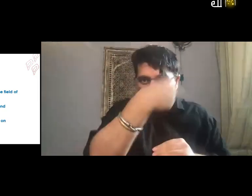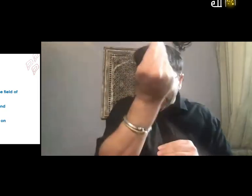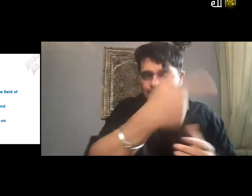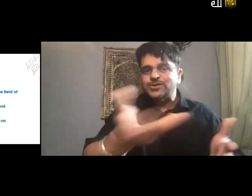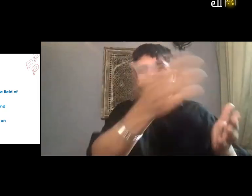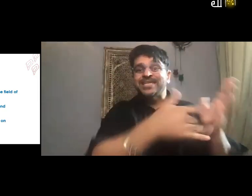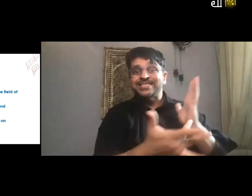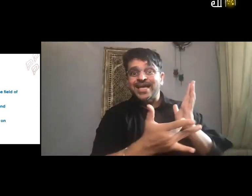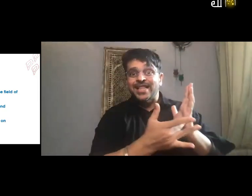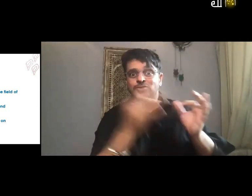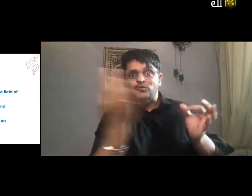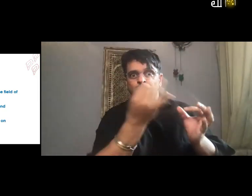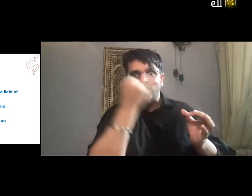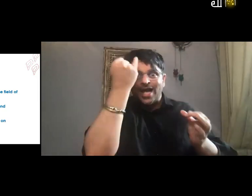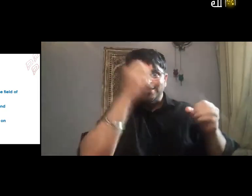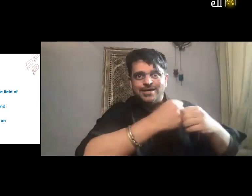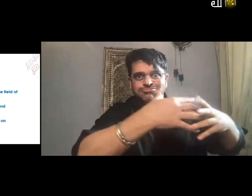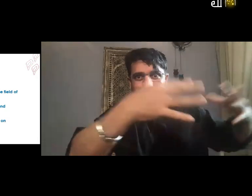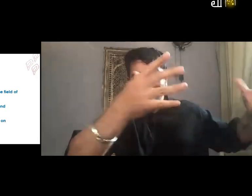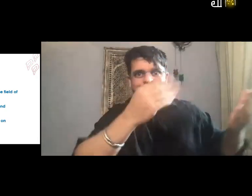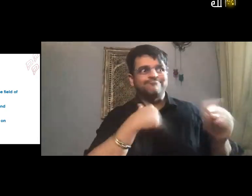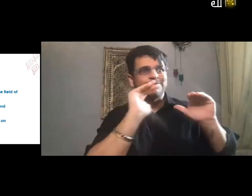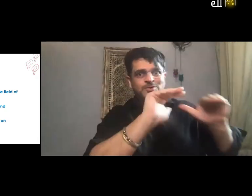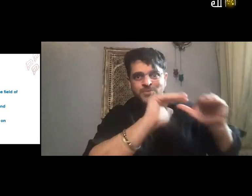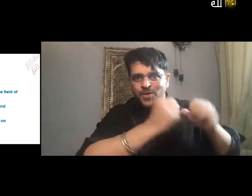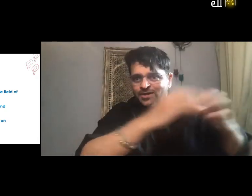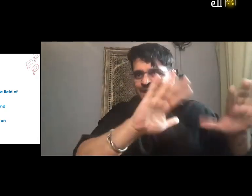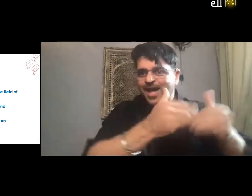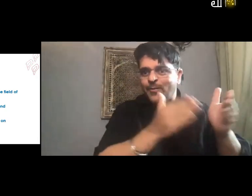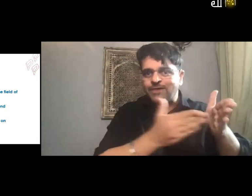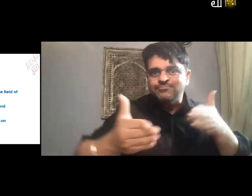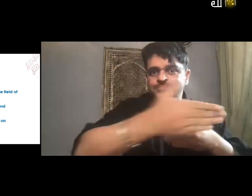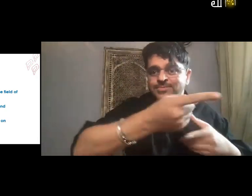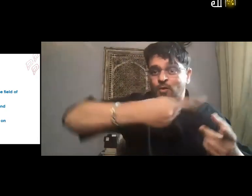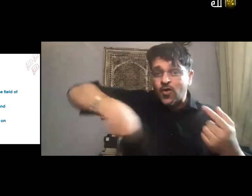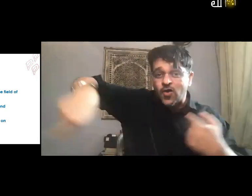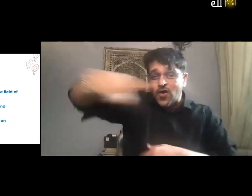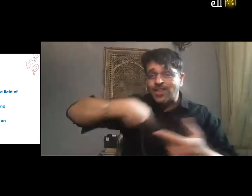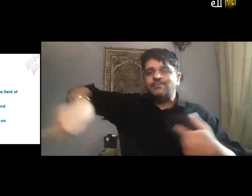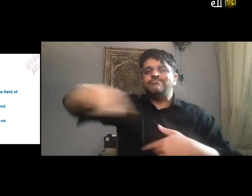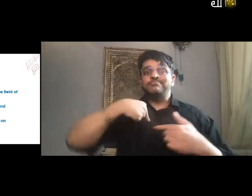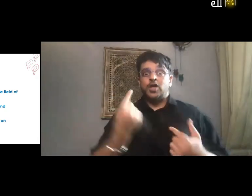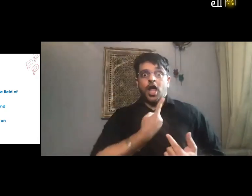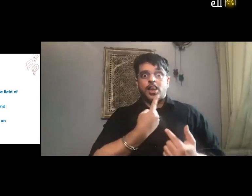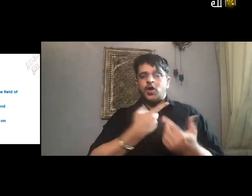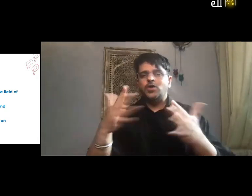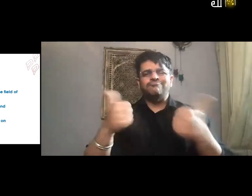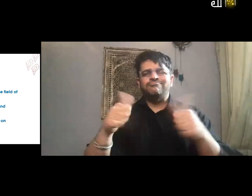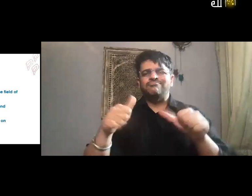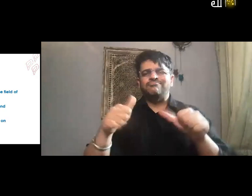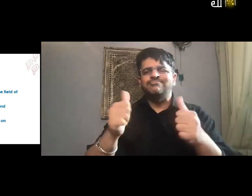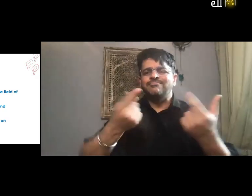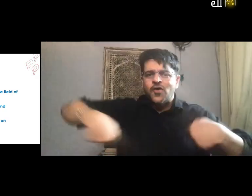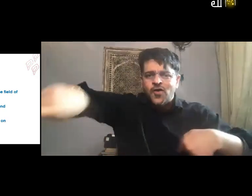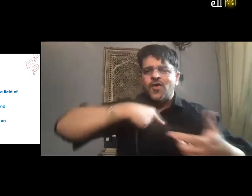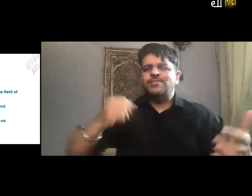intervention centers need betterment. We know technology needs new ideas. We need support. We need to support the technology. So all of I